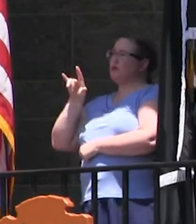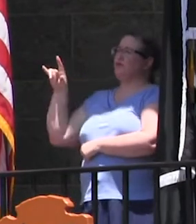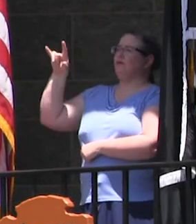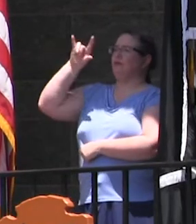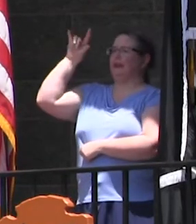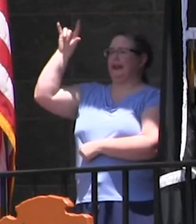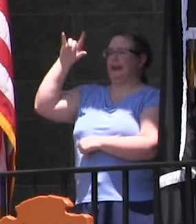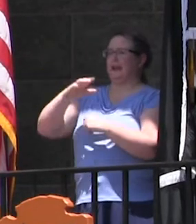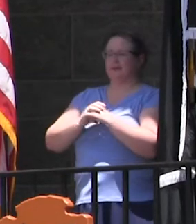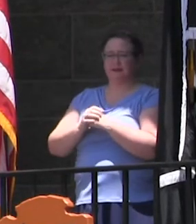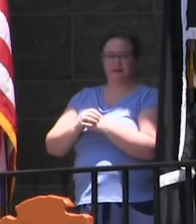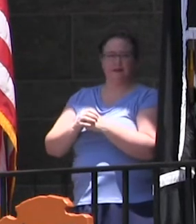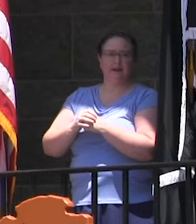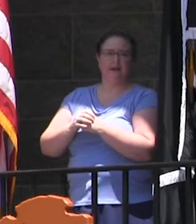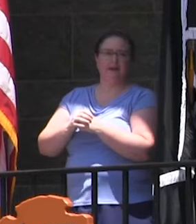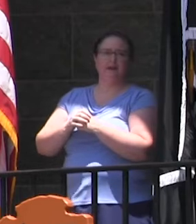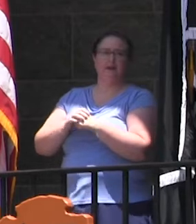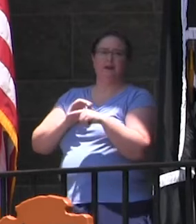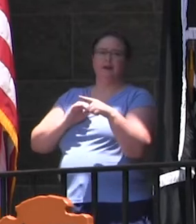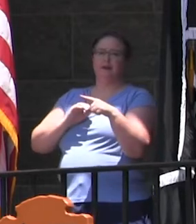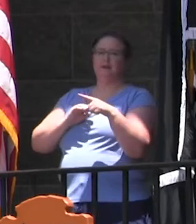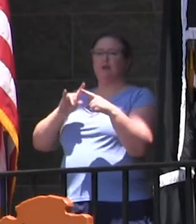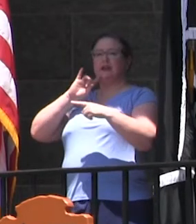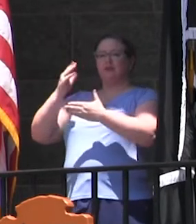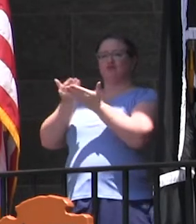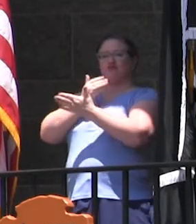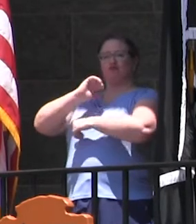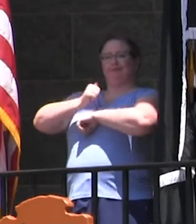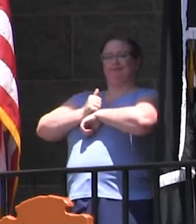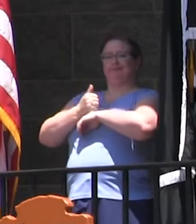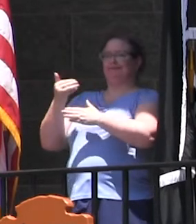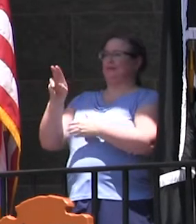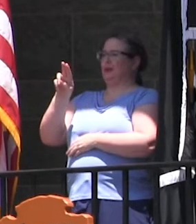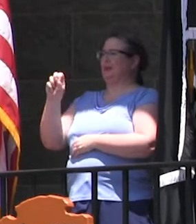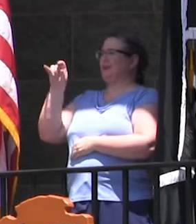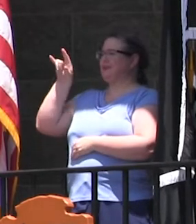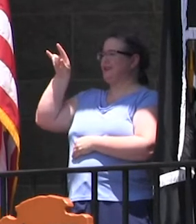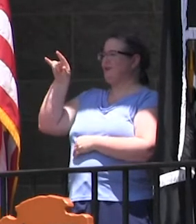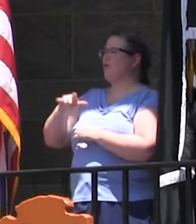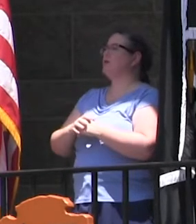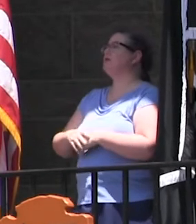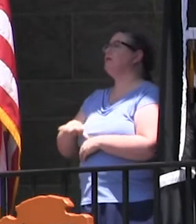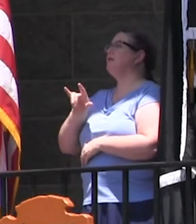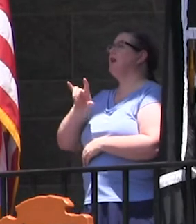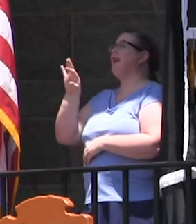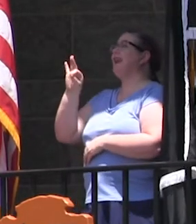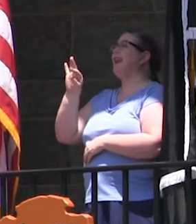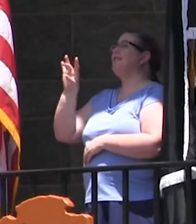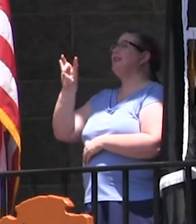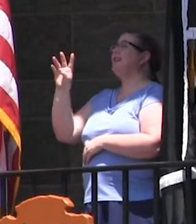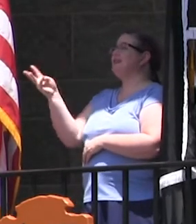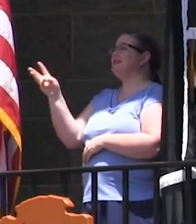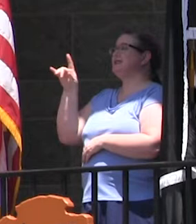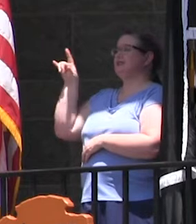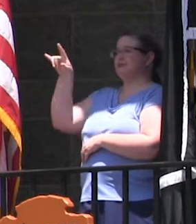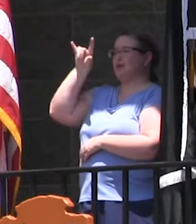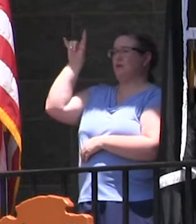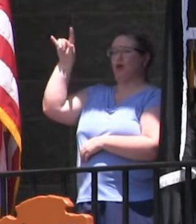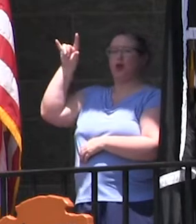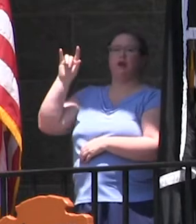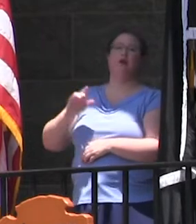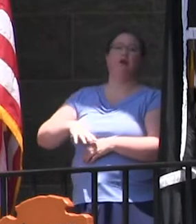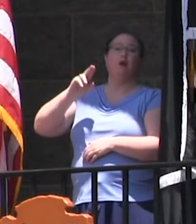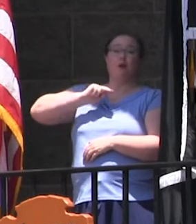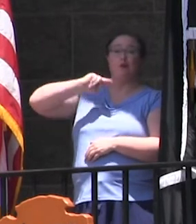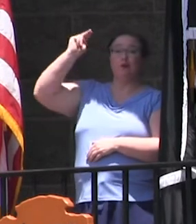his remarkable skills to the newly created U.S. Air Force. Flying an F-86 Sabre, he downed 14 North Korean, Chinese,